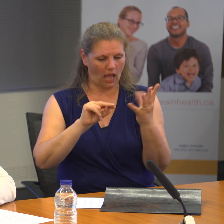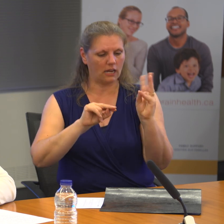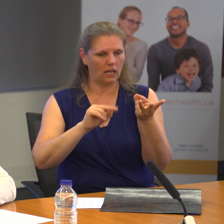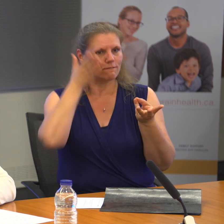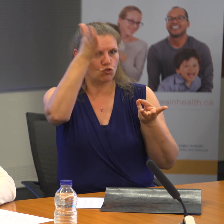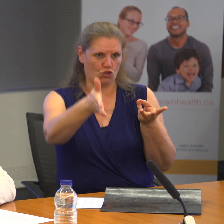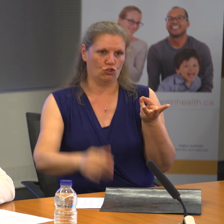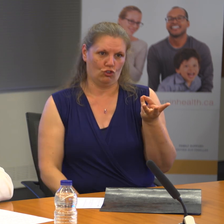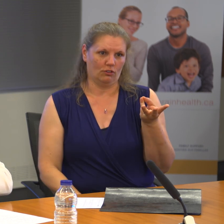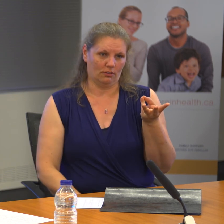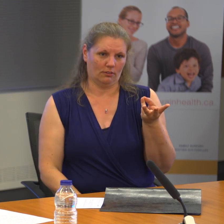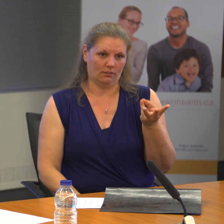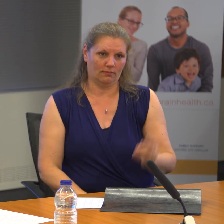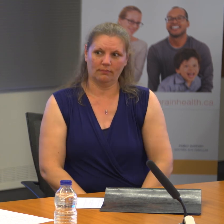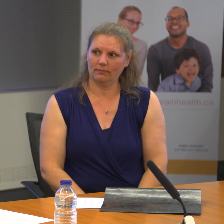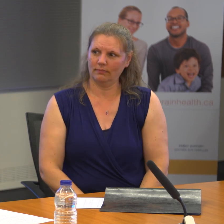future.